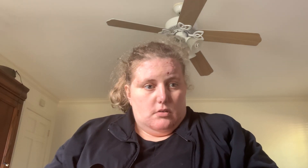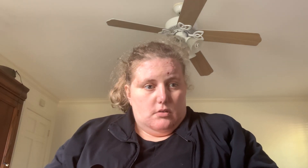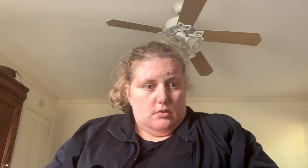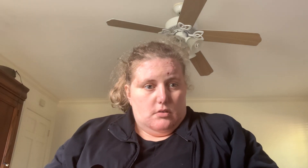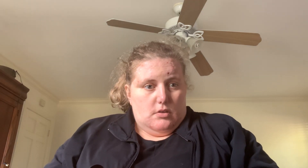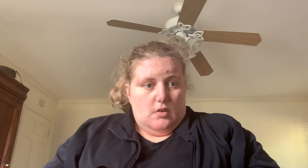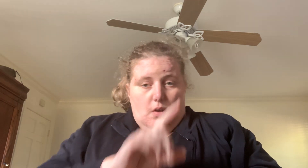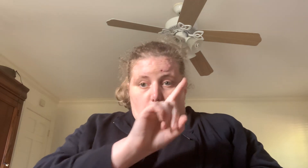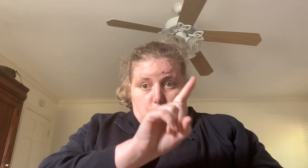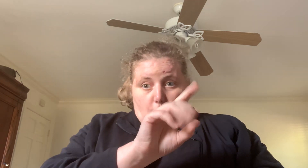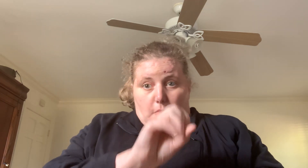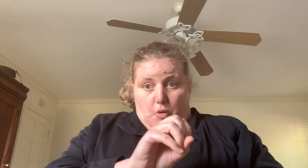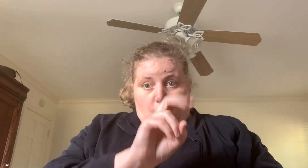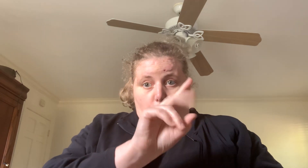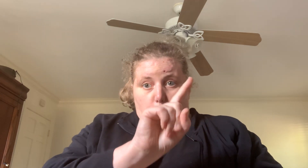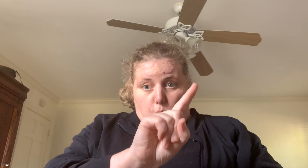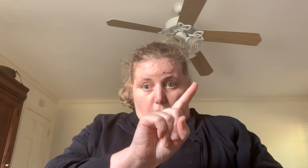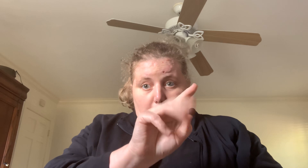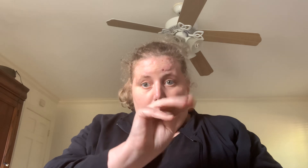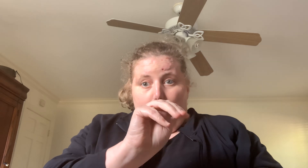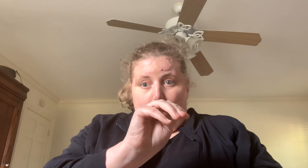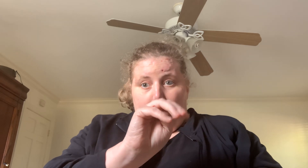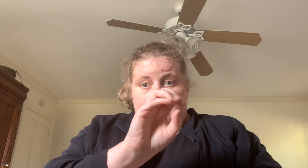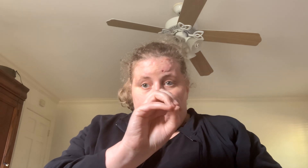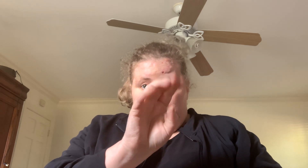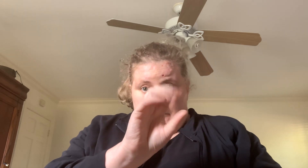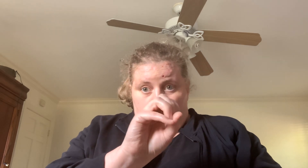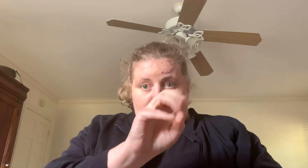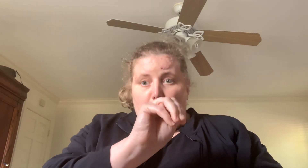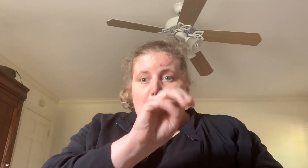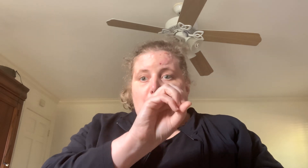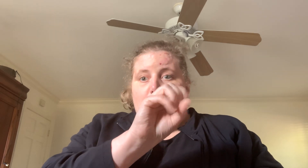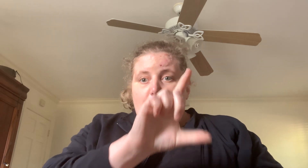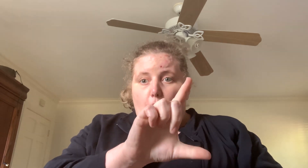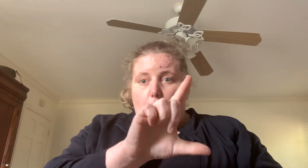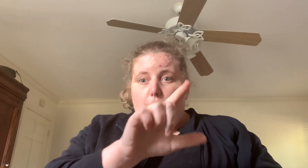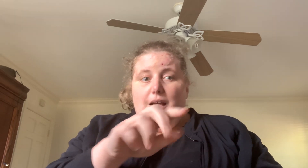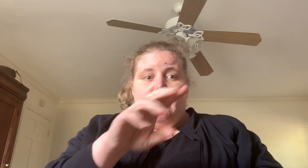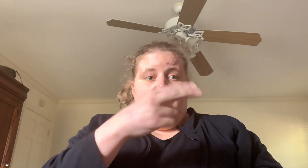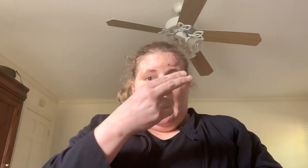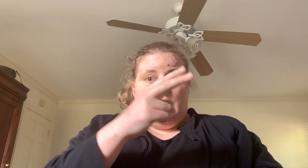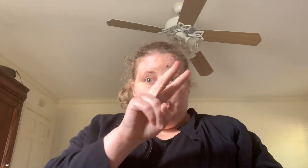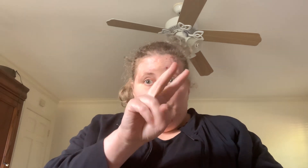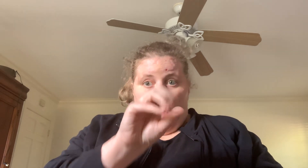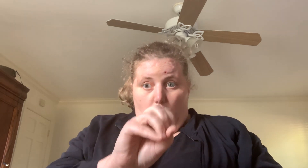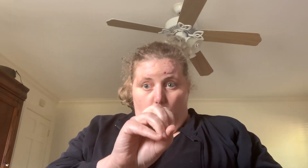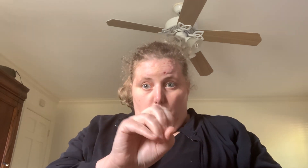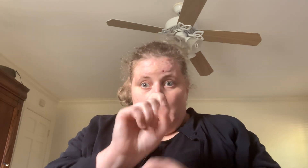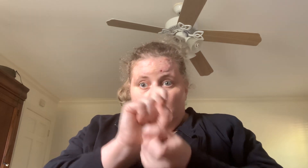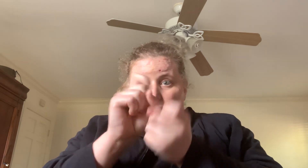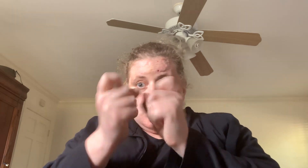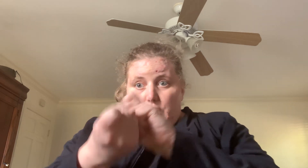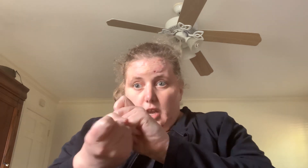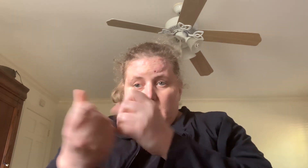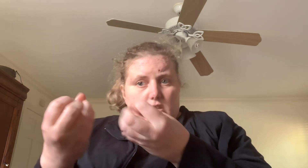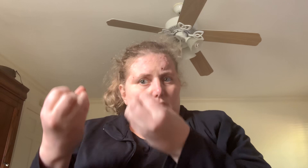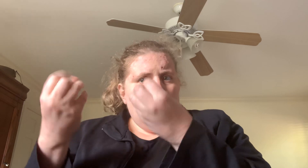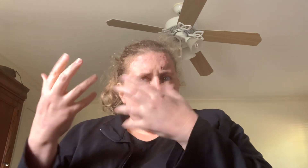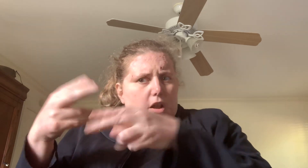have 1.1 moles of H2O. I have no clue how much it weighs. So this is when I'm going to say, well, I need to multiply